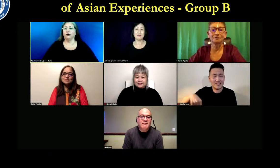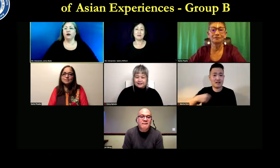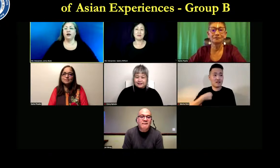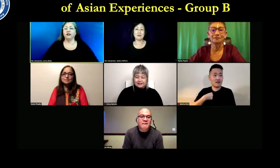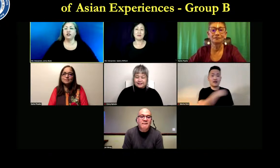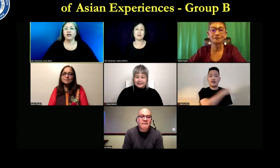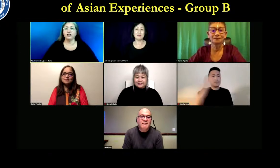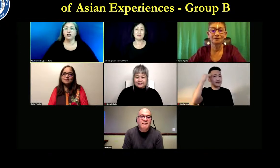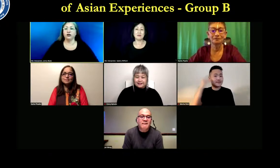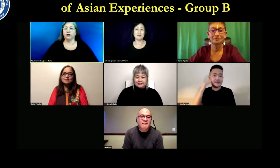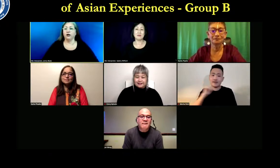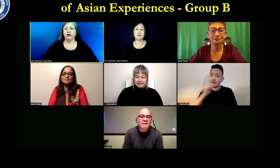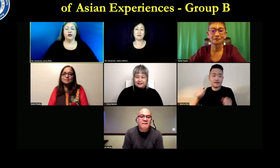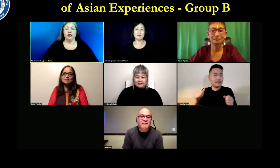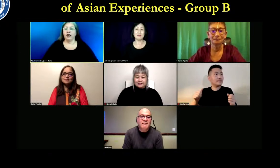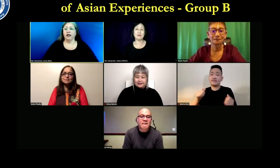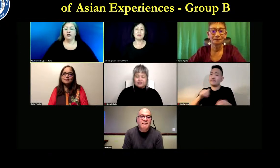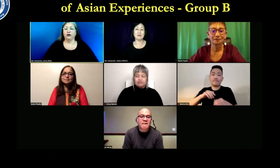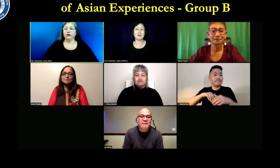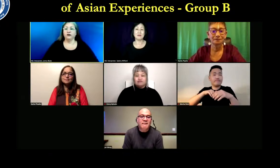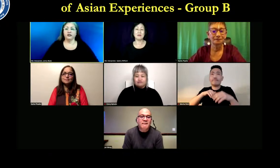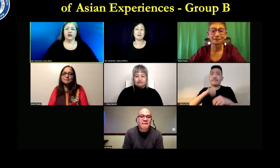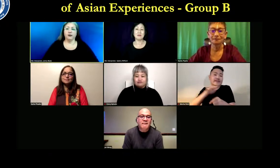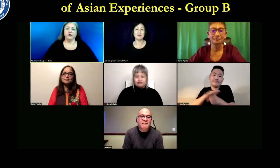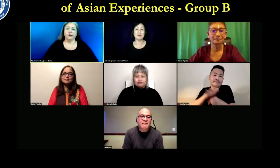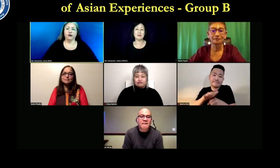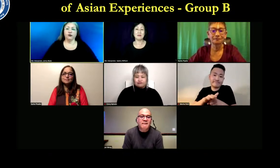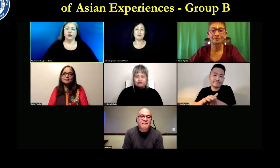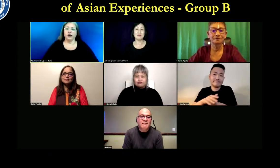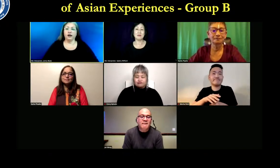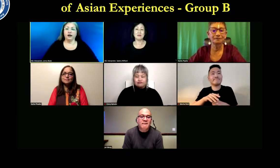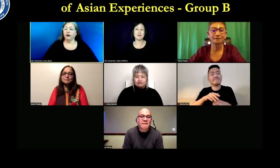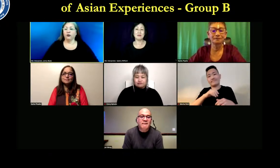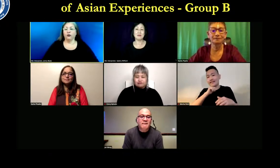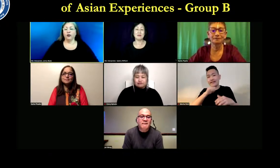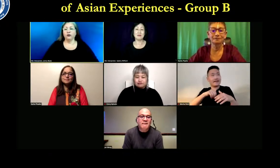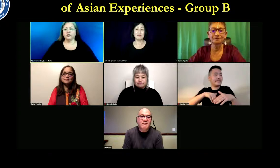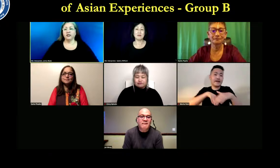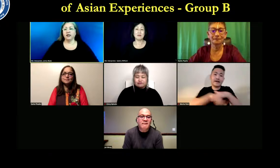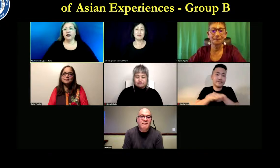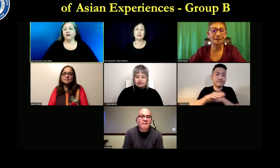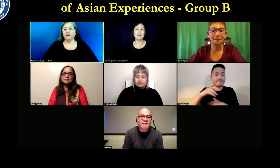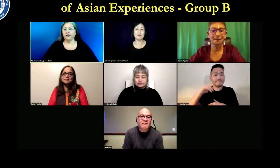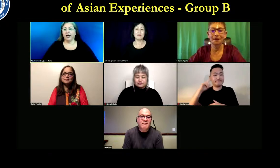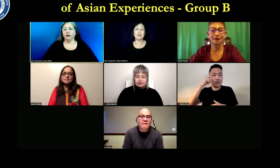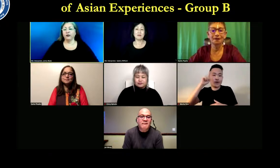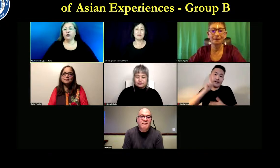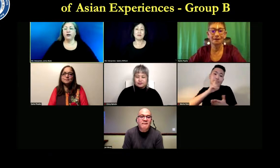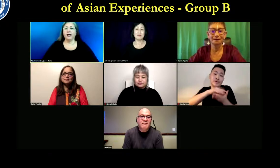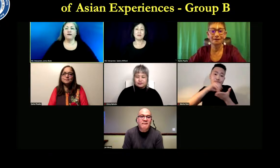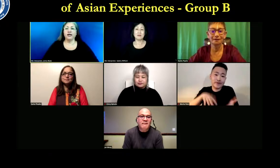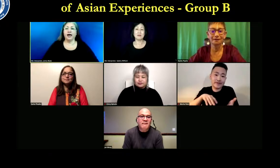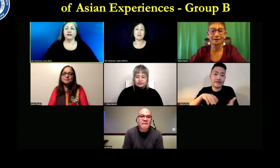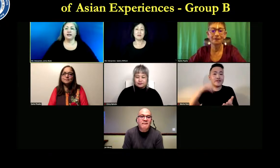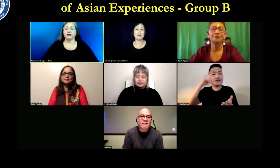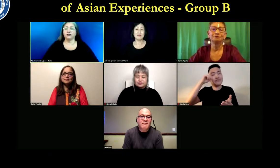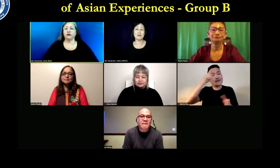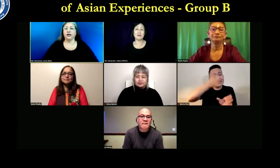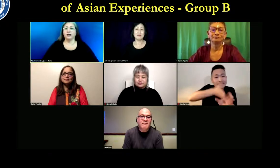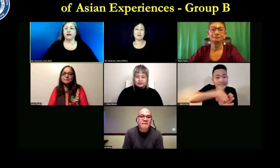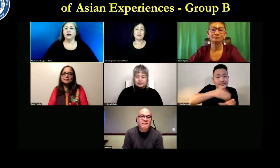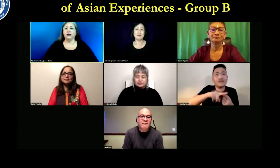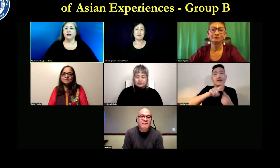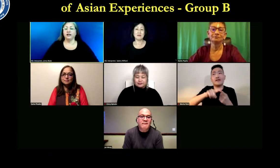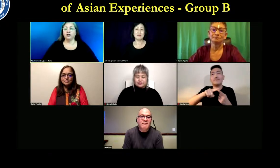medical, educational. And those of us coming from Korea, we don't see enough of that. We don't have the access